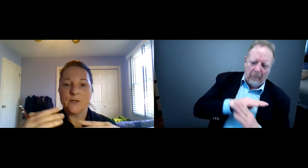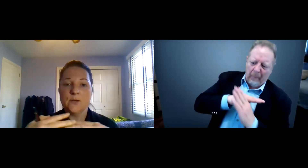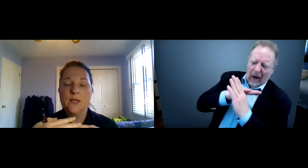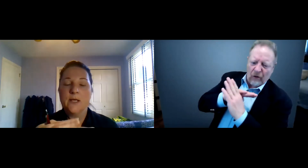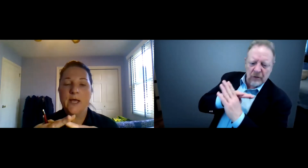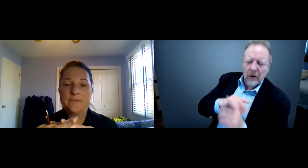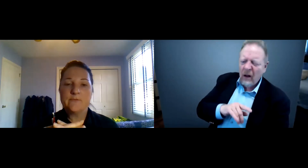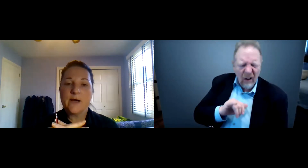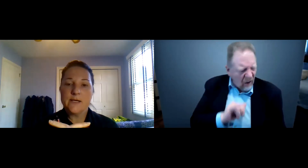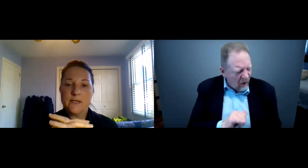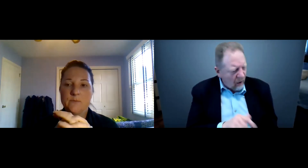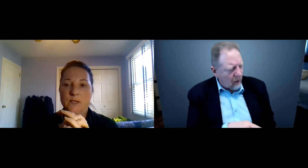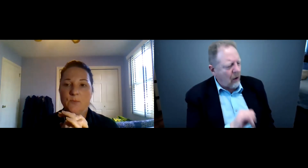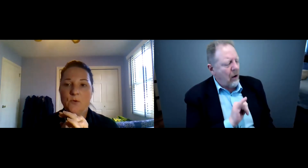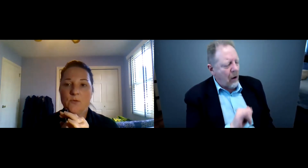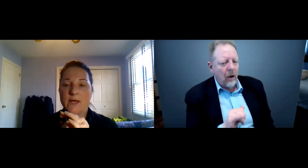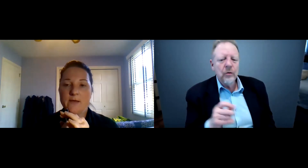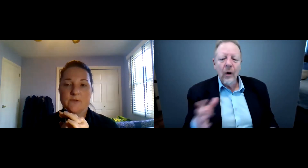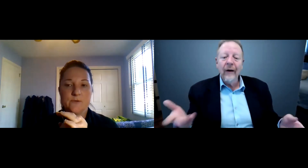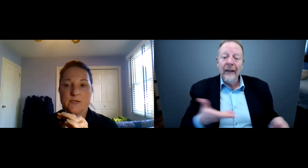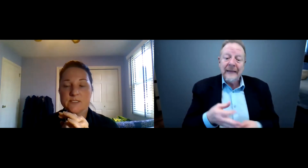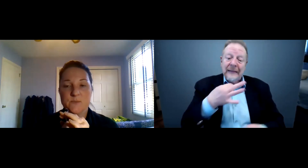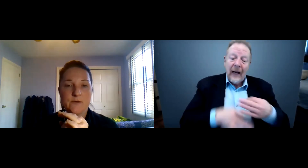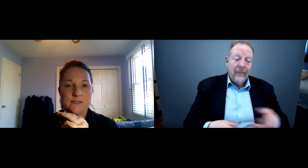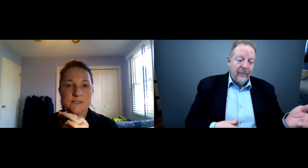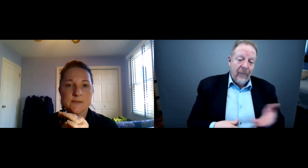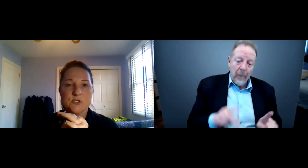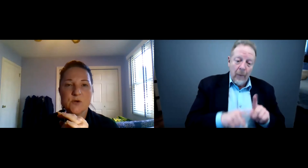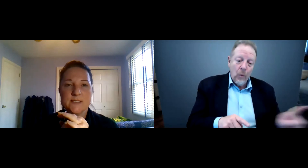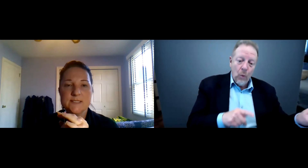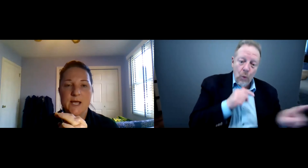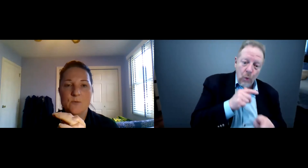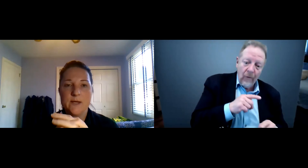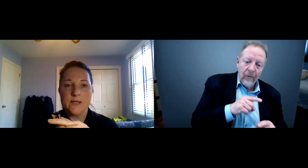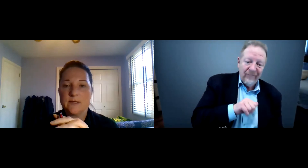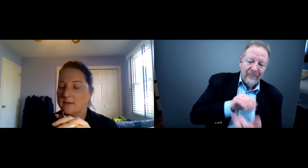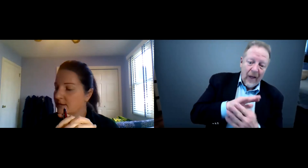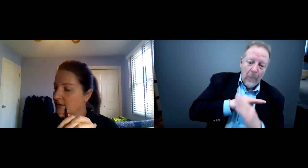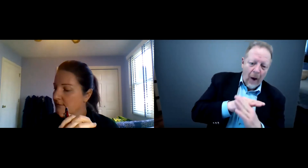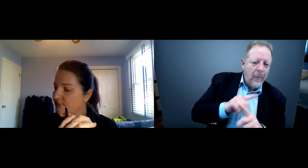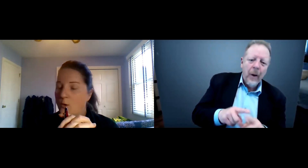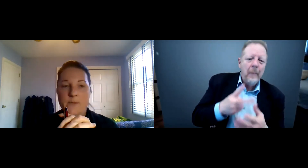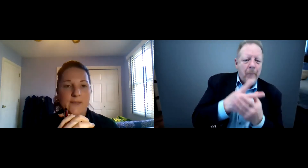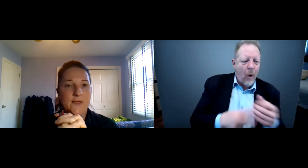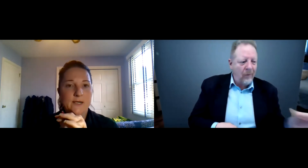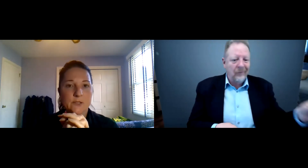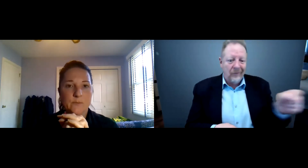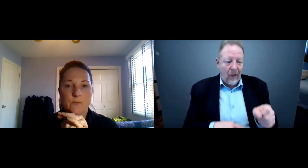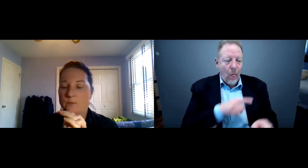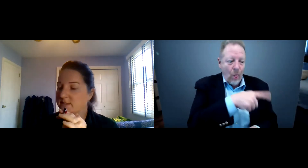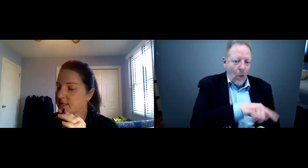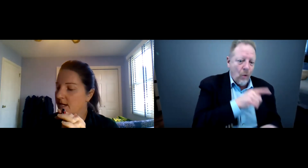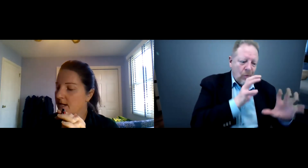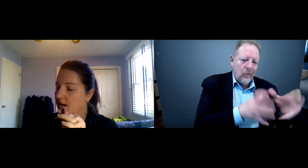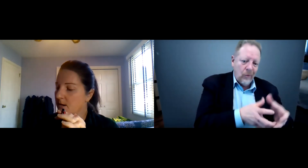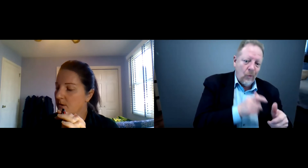a panel, have invited in people that have different experiences. I'm just trying to see how we can format that a little